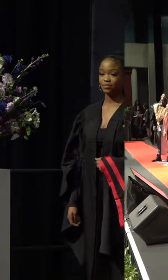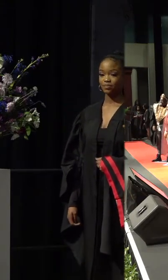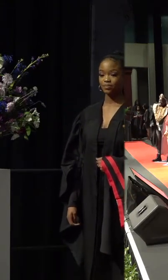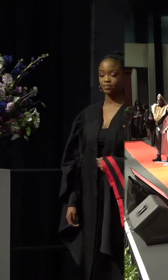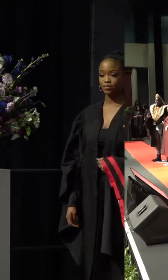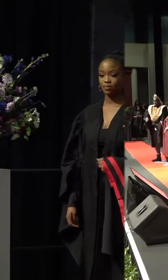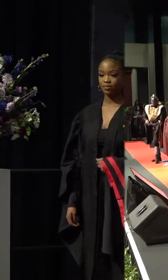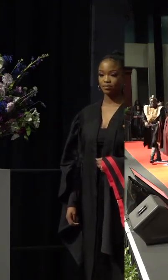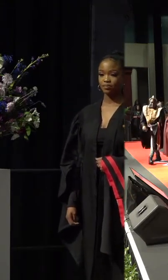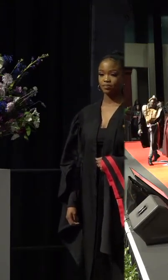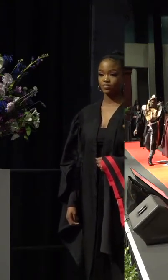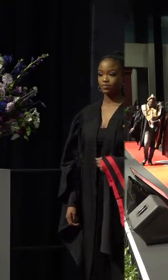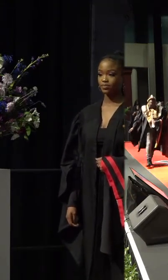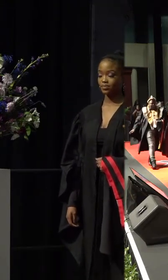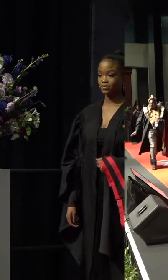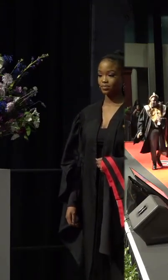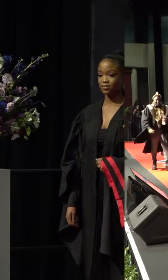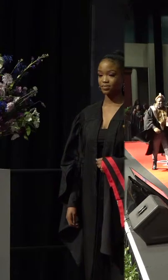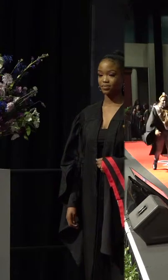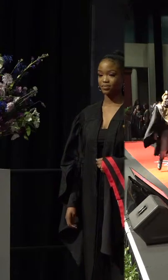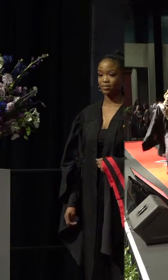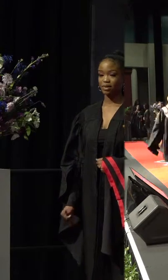Noma Gugu.